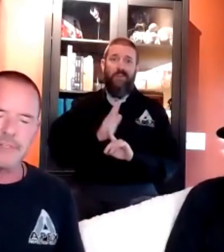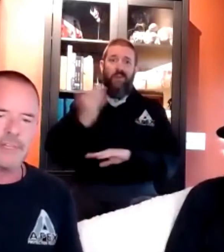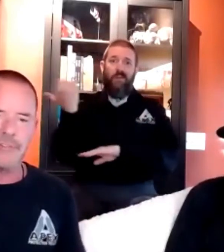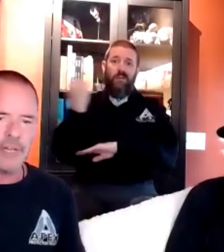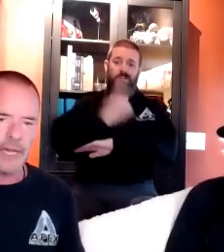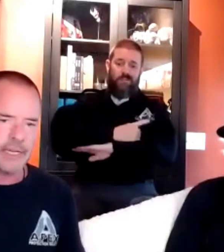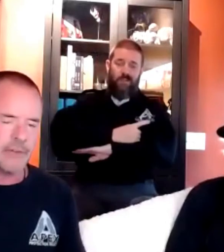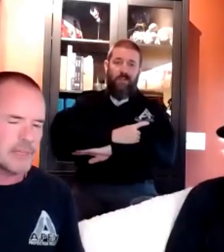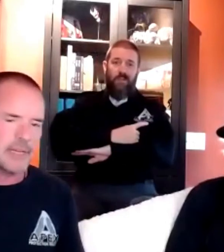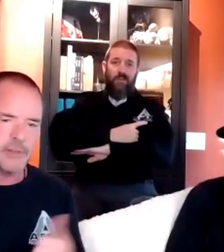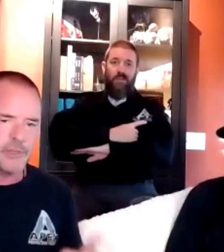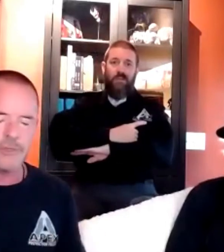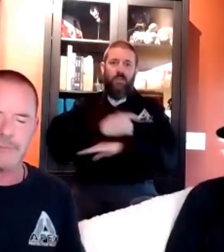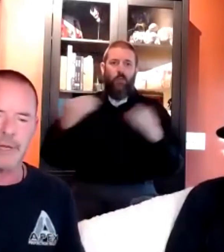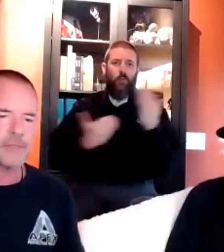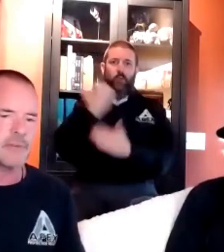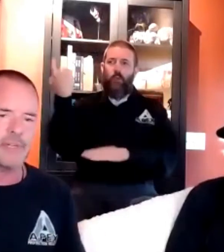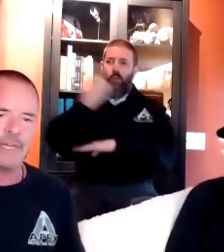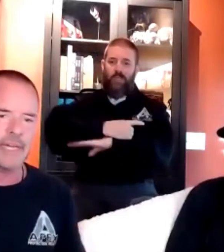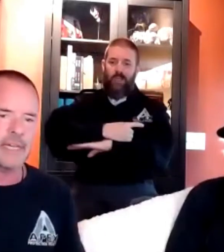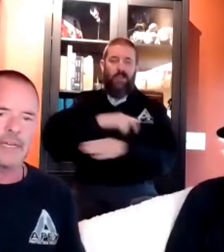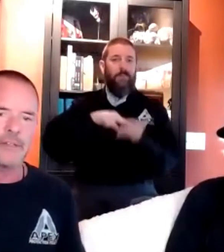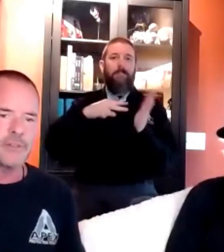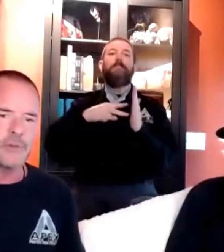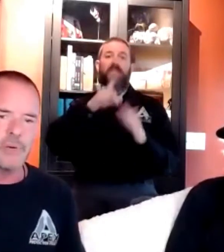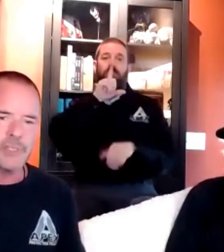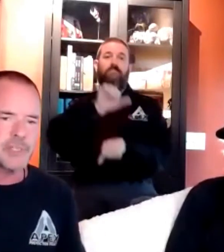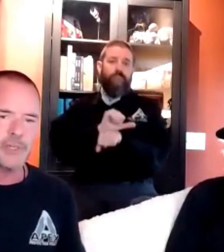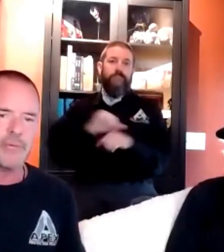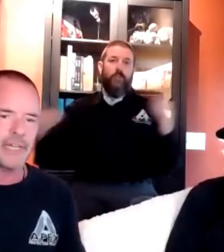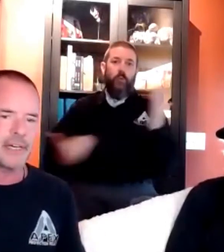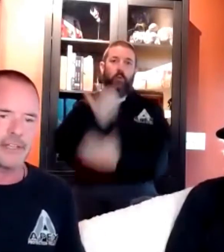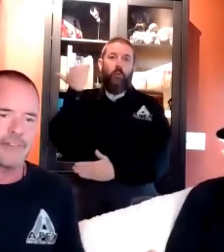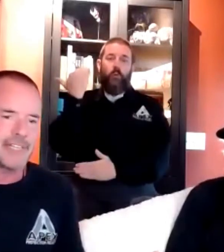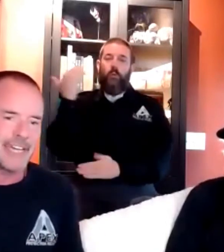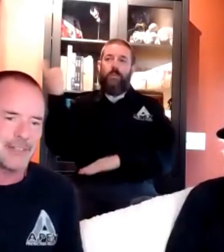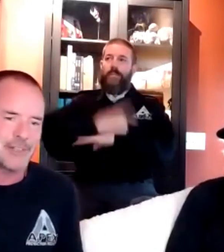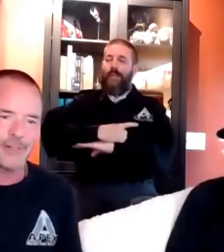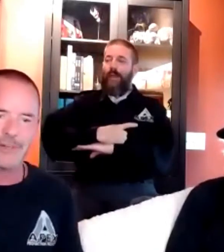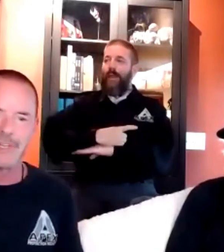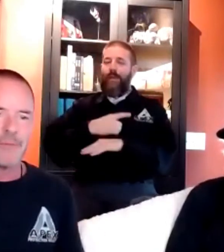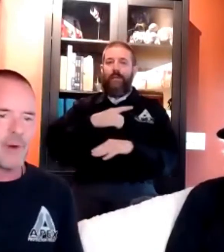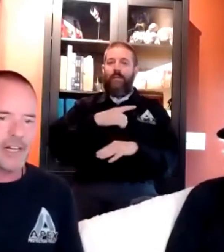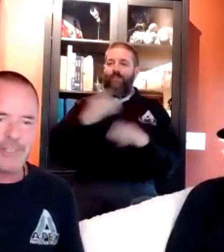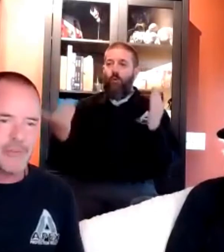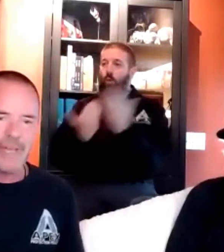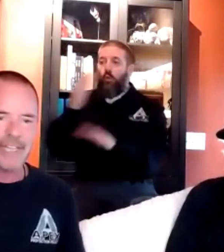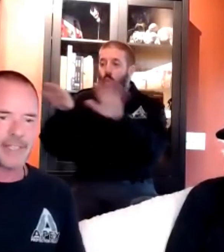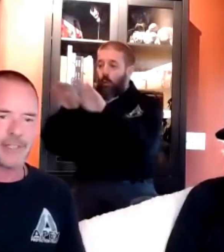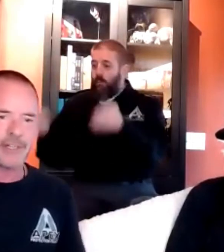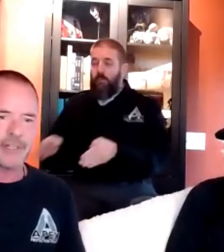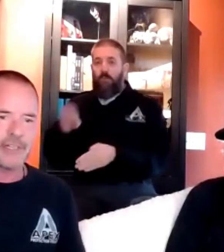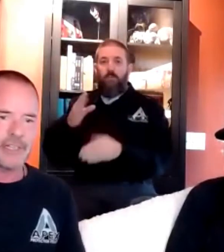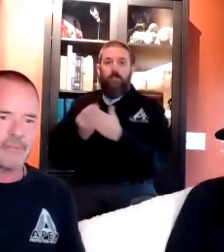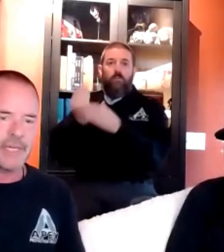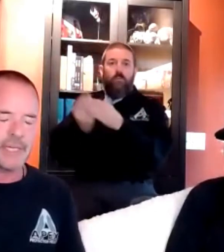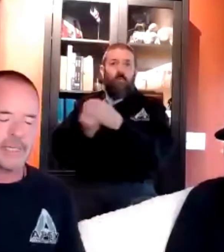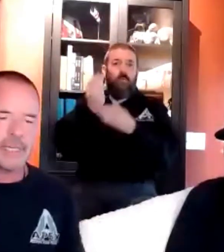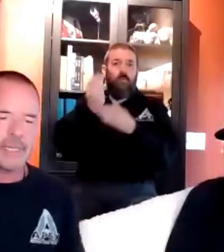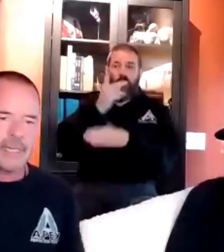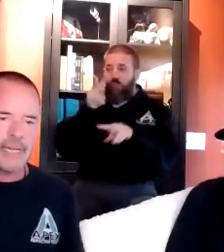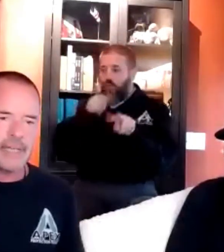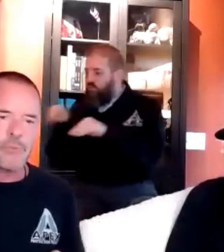day is a different hike. Every day there's new smells. Every day there's new bushes to pee on. Every day there's new marks to make in the dirt. I